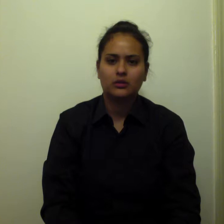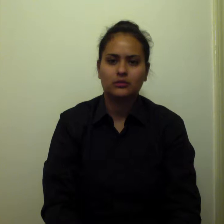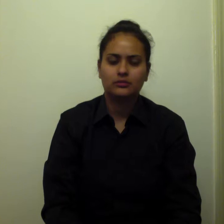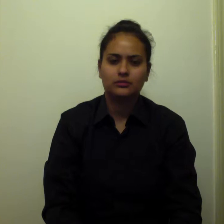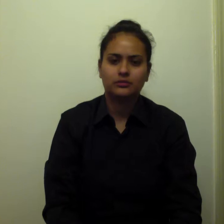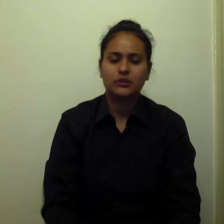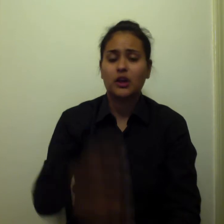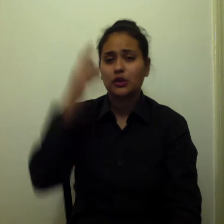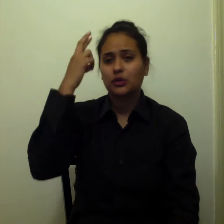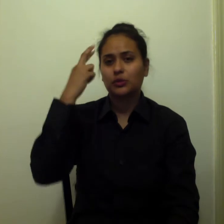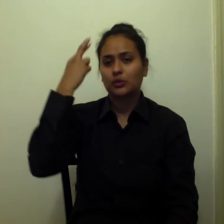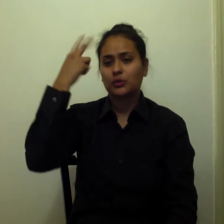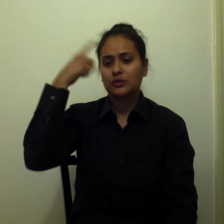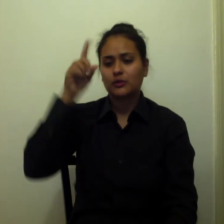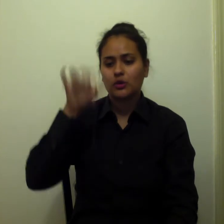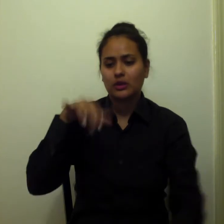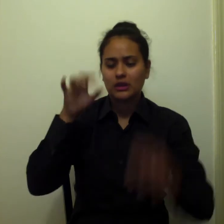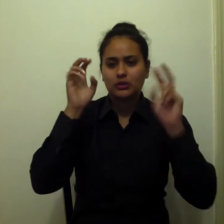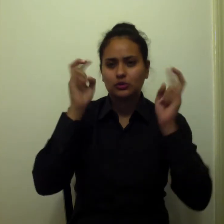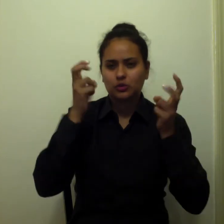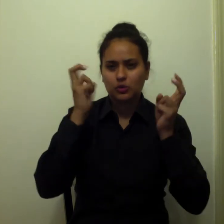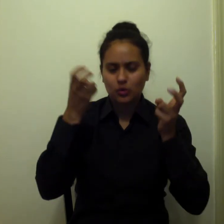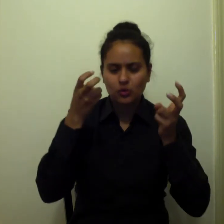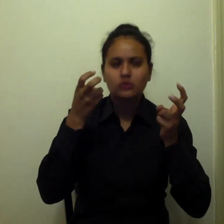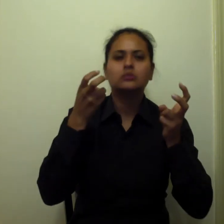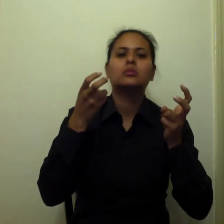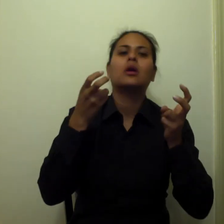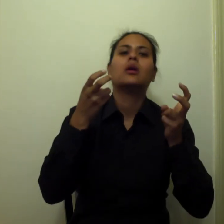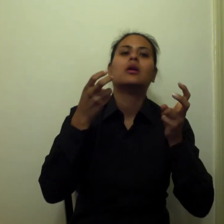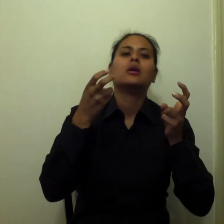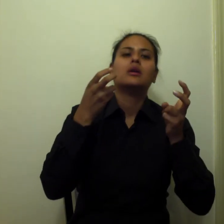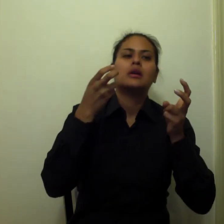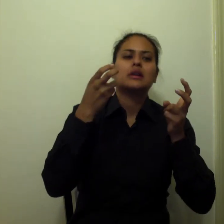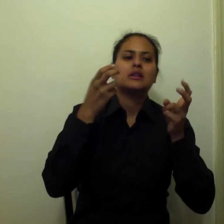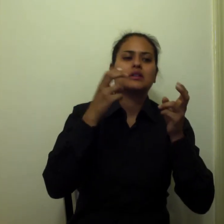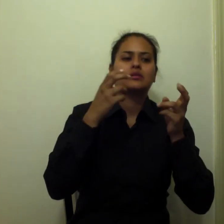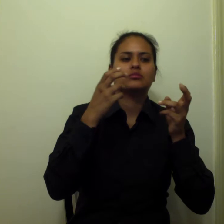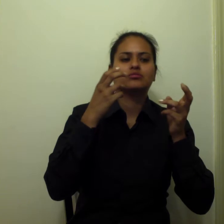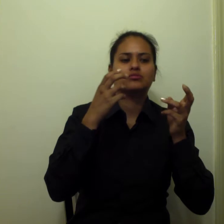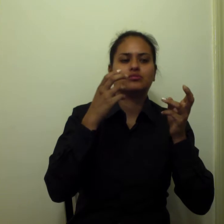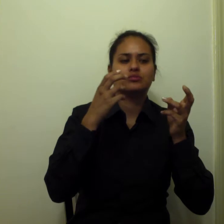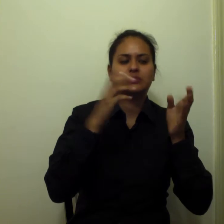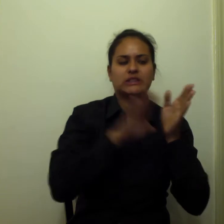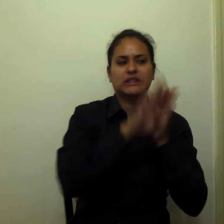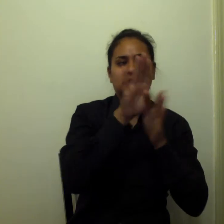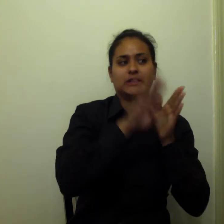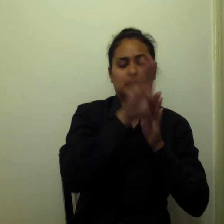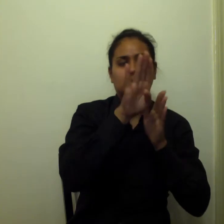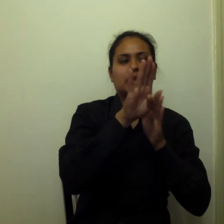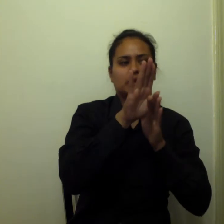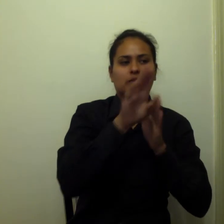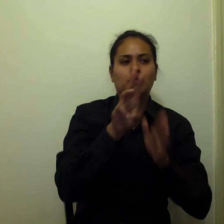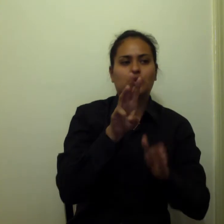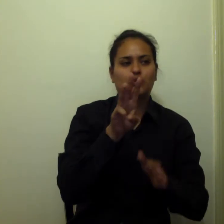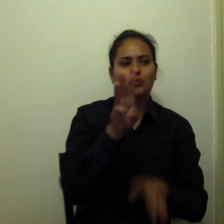moments in the history of Western Europe from the end of the Roman Empire, so that's kind of 4th century,